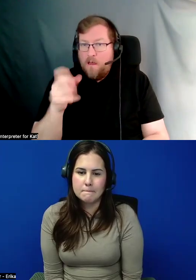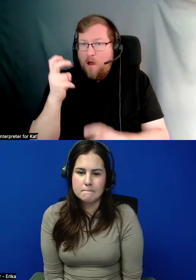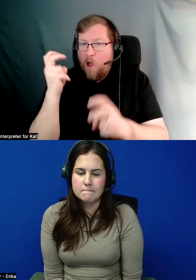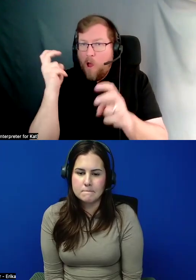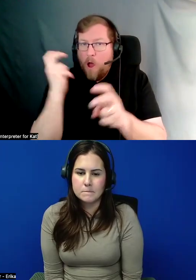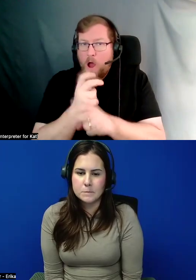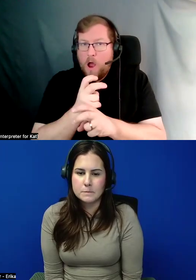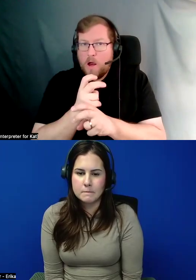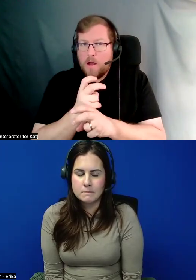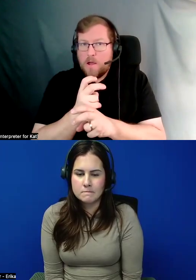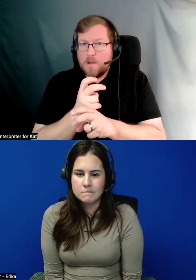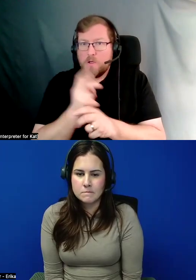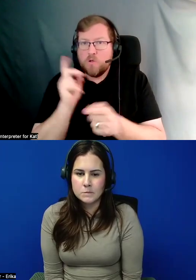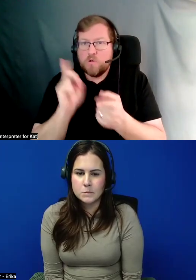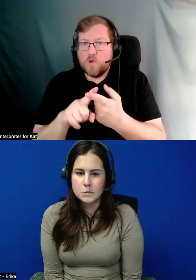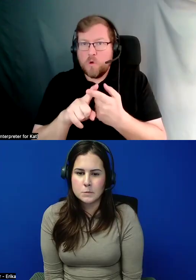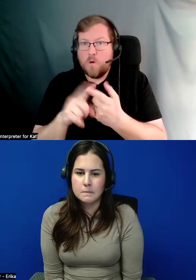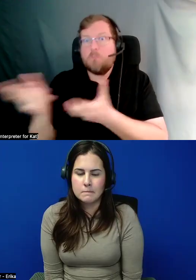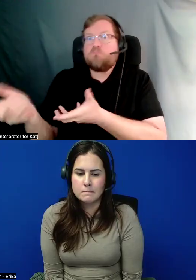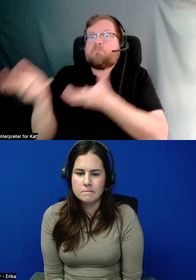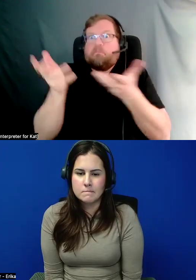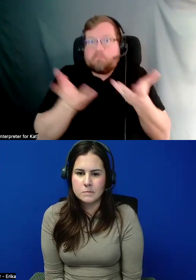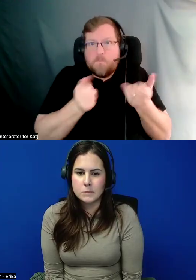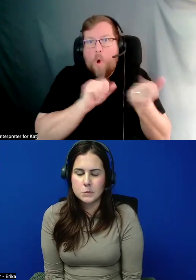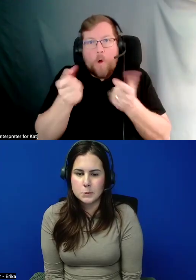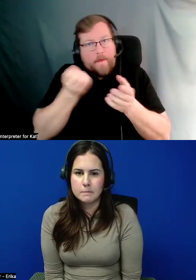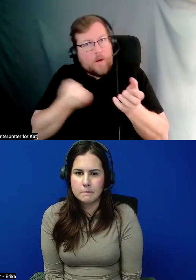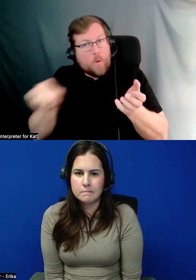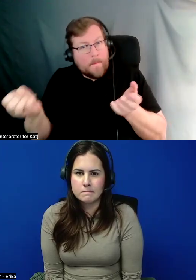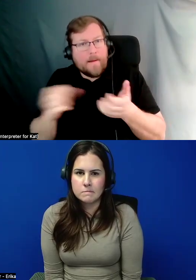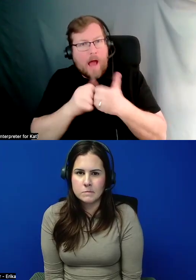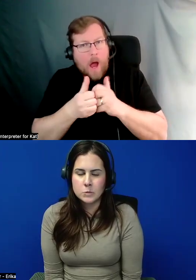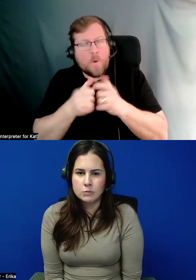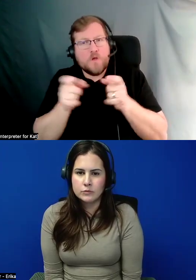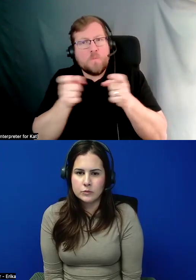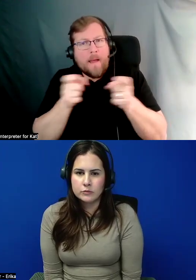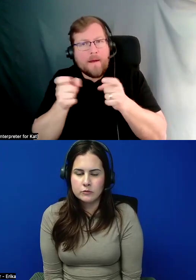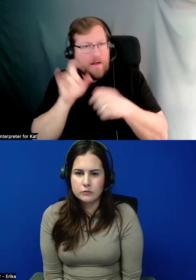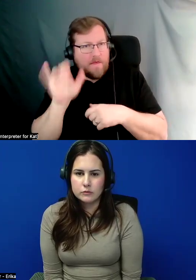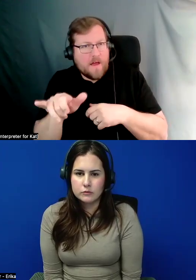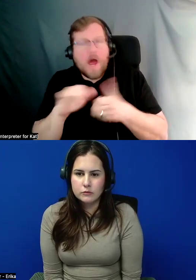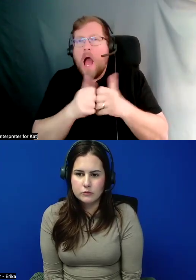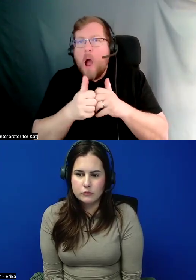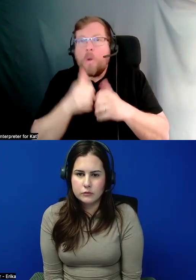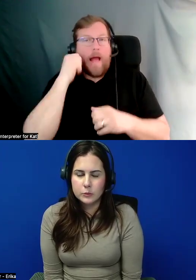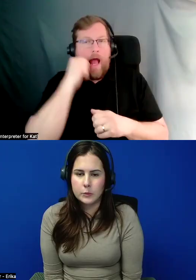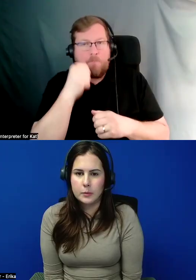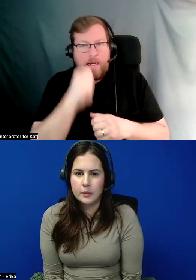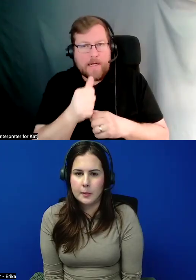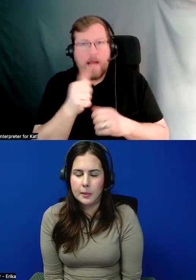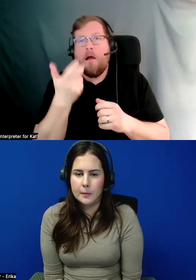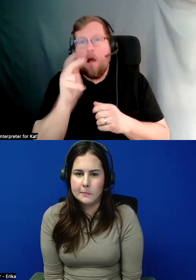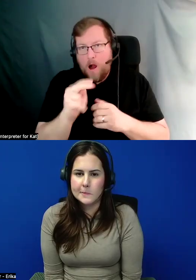gonna learn all of the equipment. So how did you manage? Okay, how do you manage each day for shooting on the boat? Like,